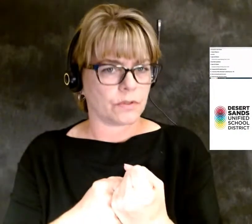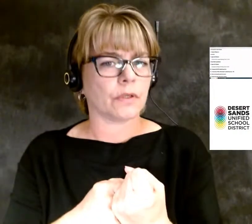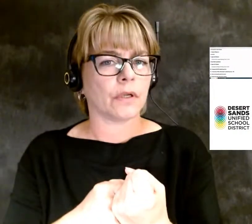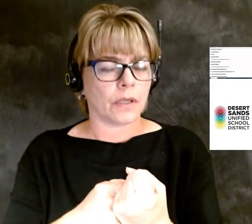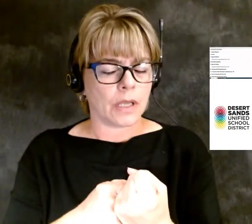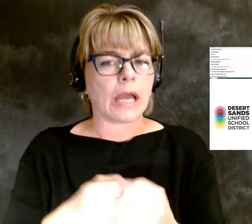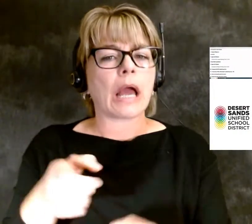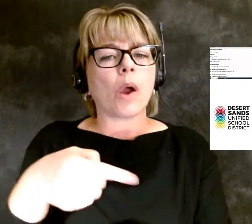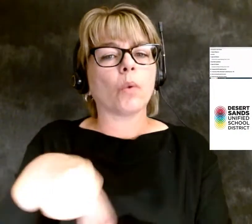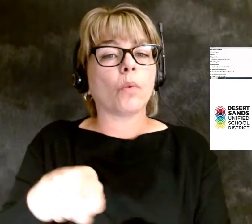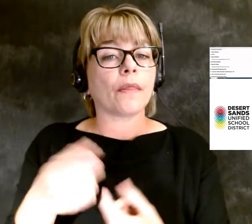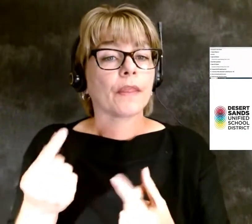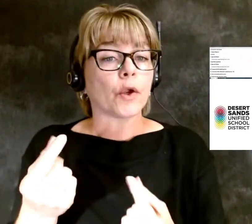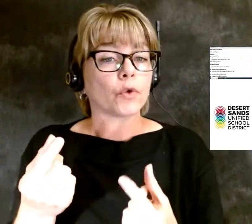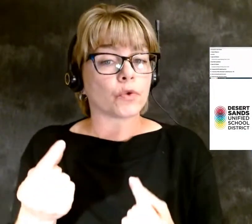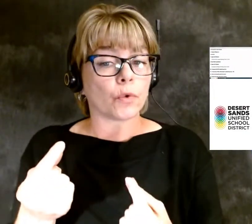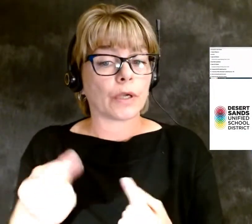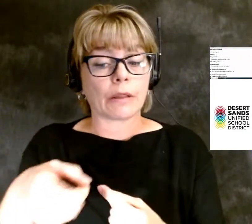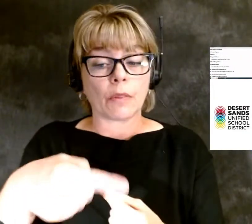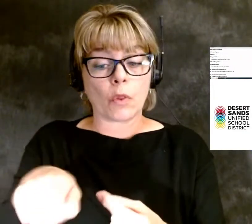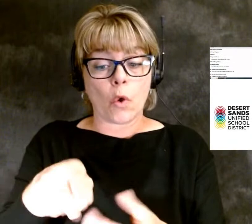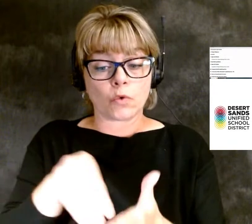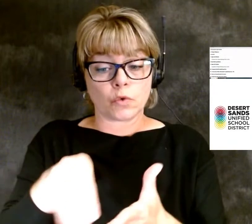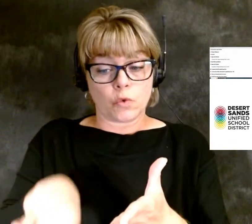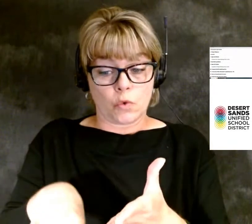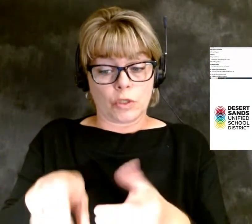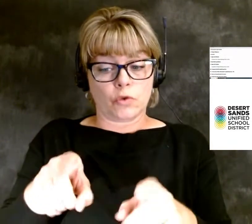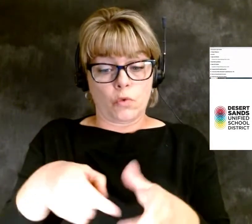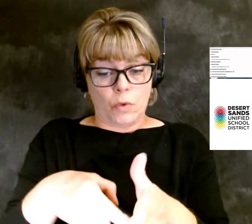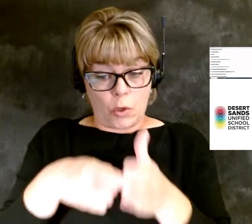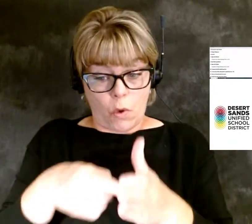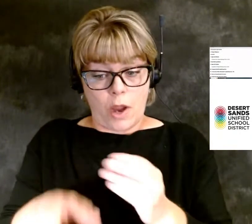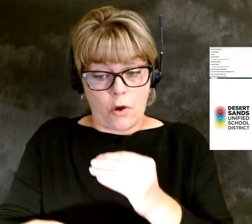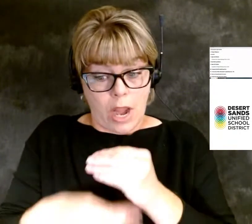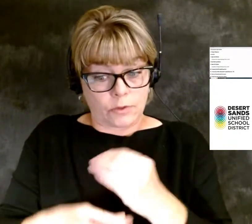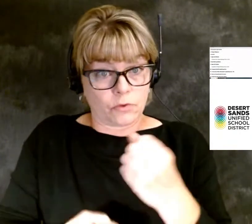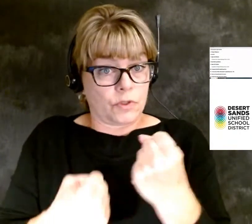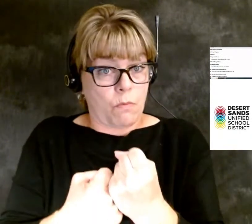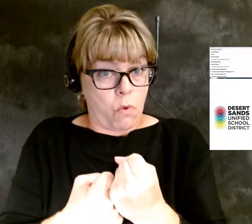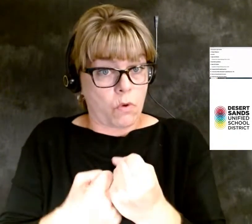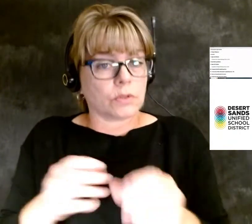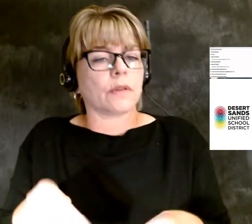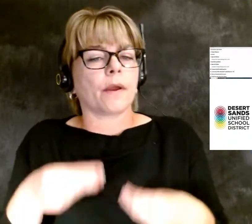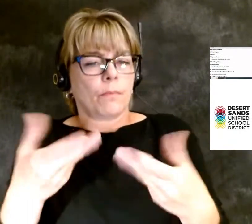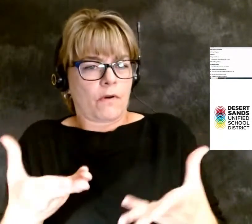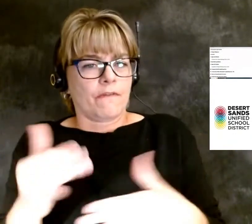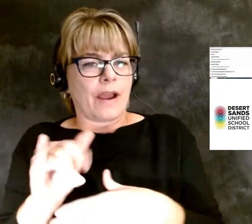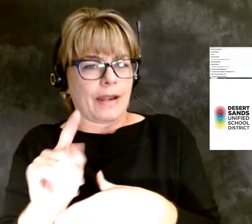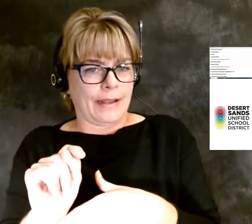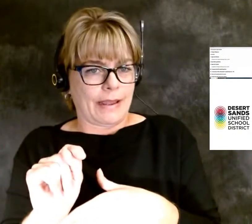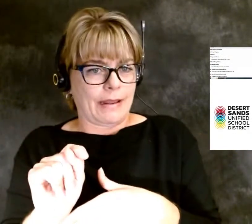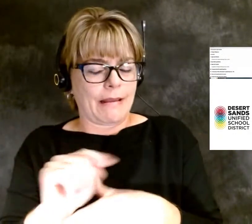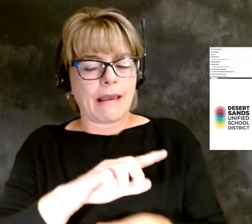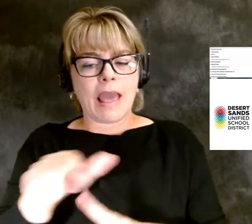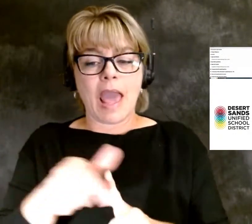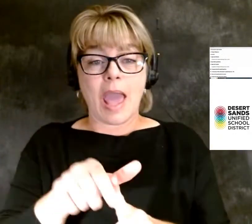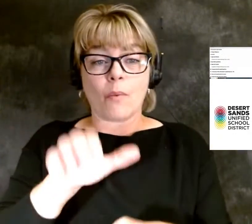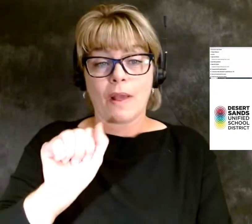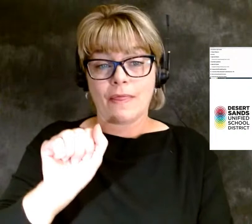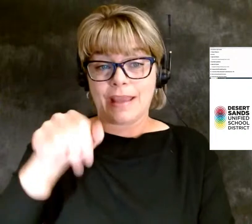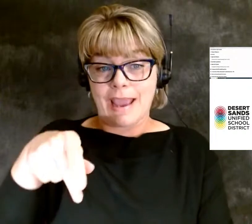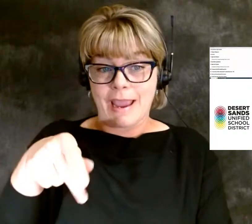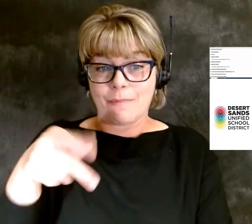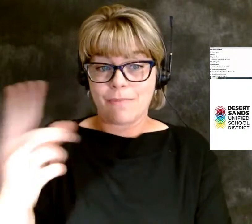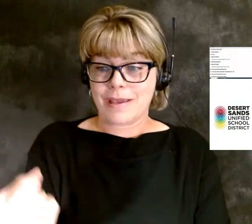doing is getting a group of students who need additional supports, and they're providing that. And when the AP comes up to you and says, this program is